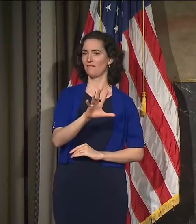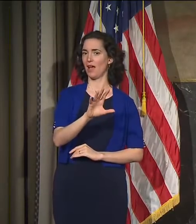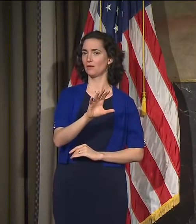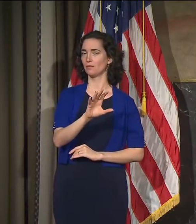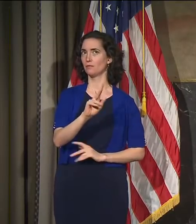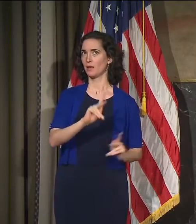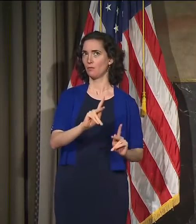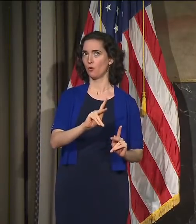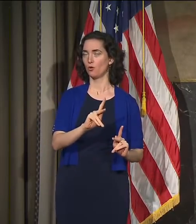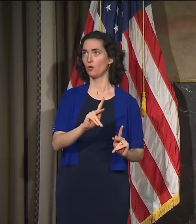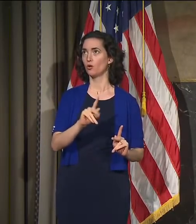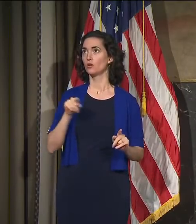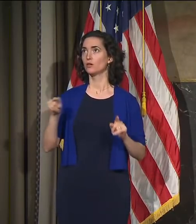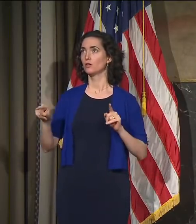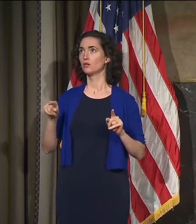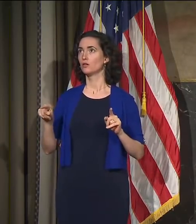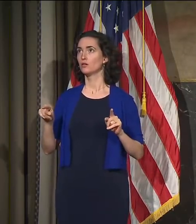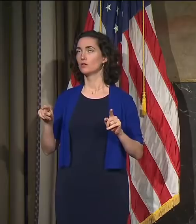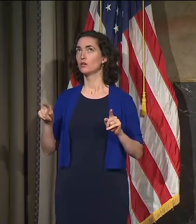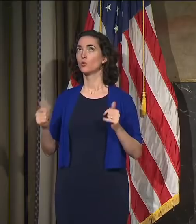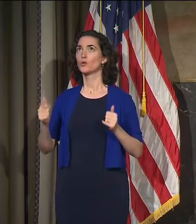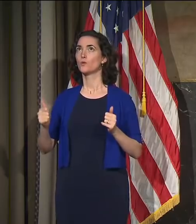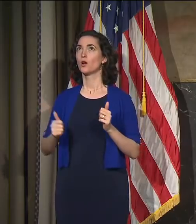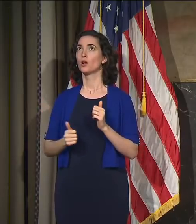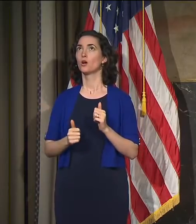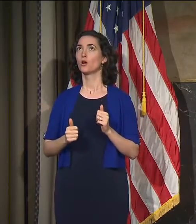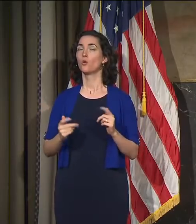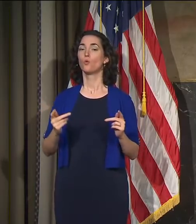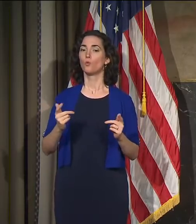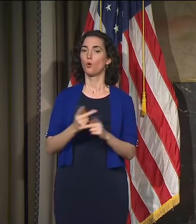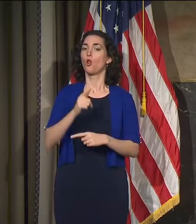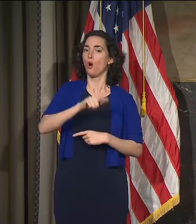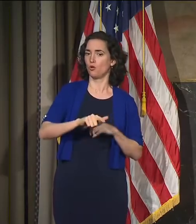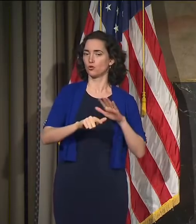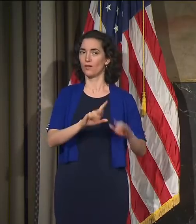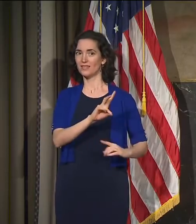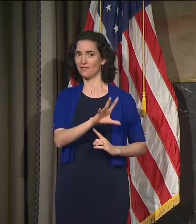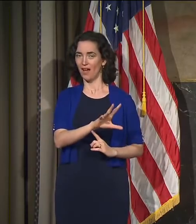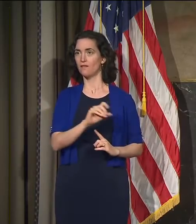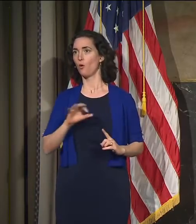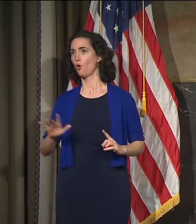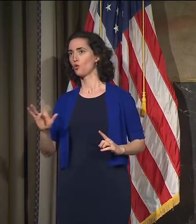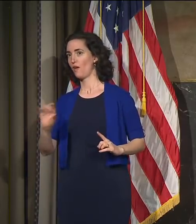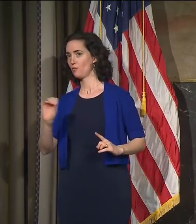the fewest, I should say. And restrictions are going to remain